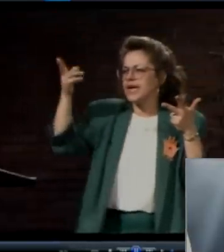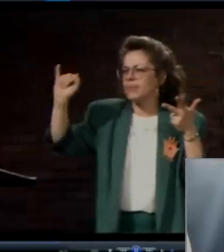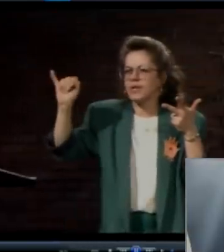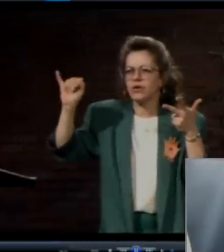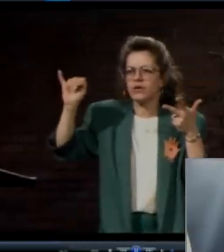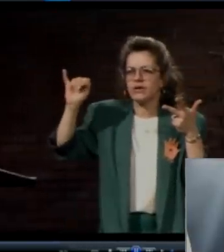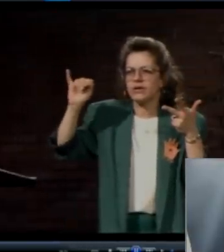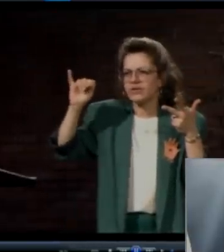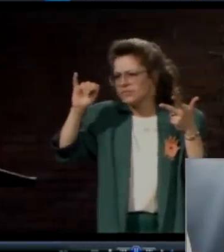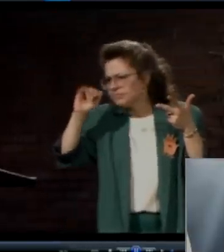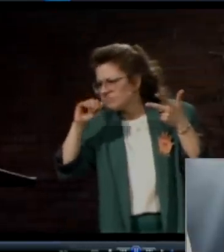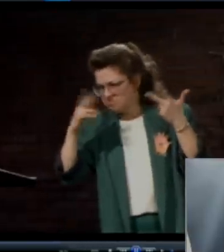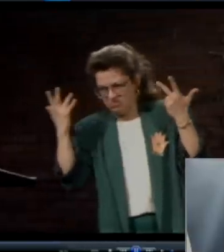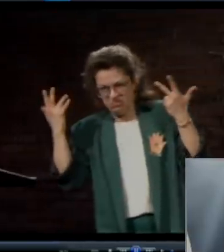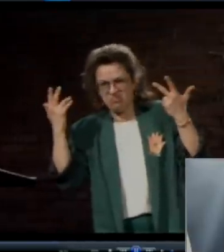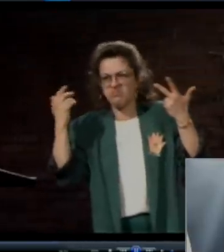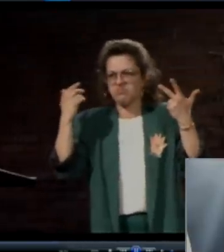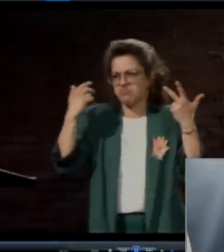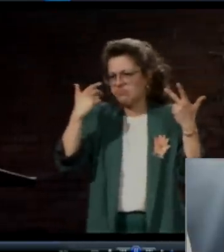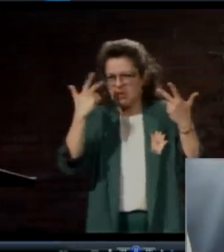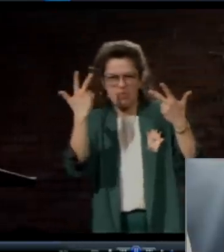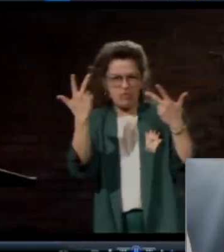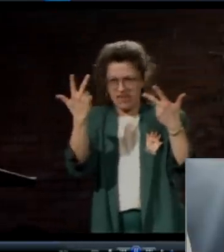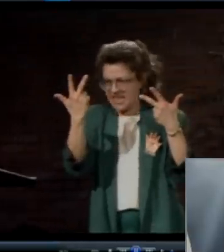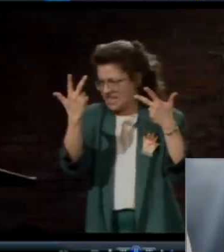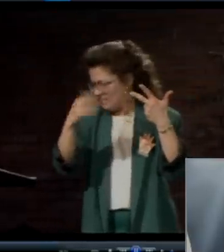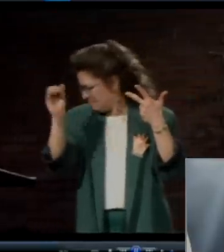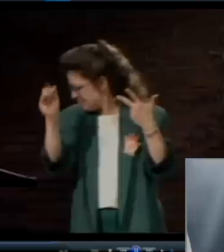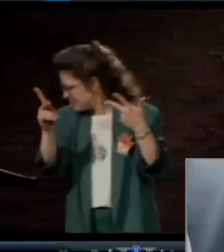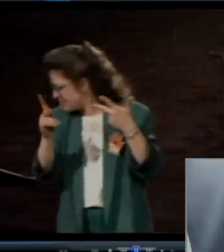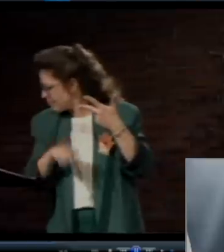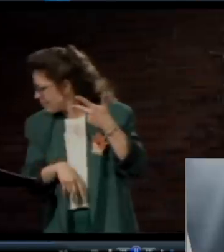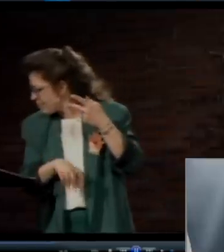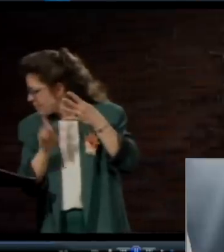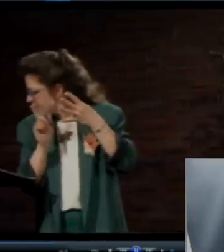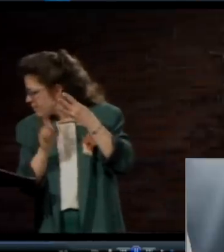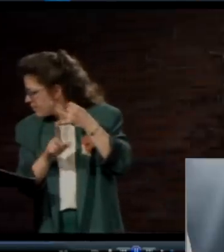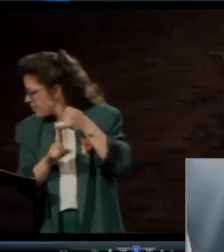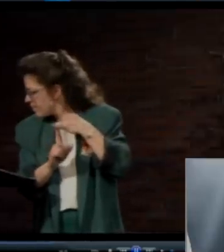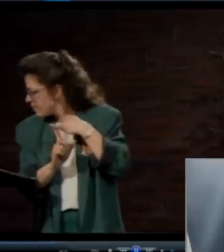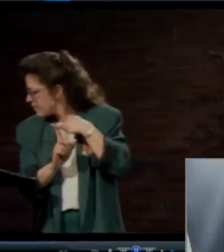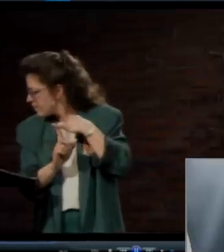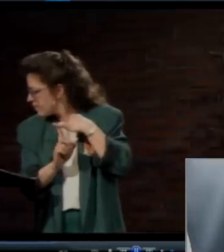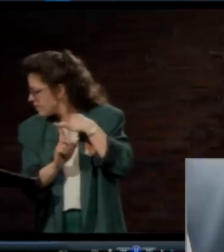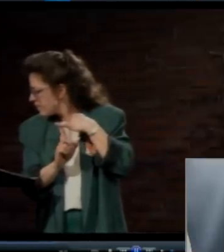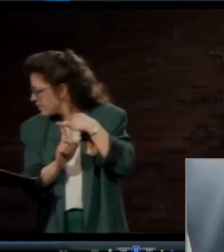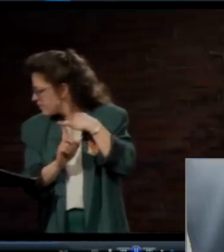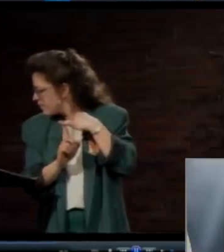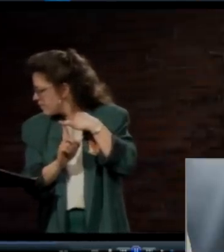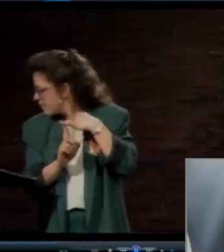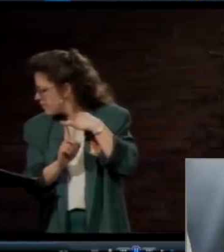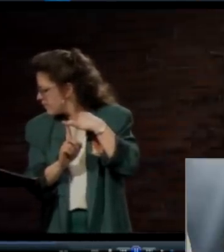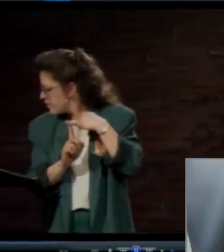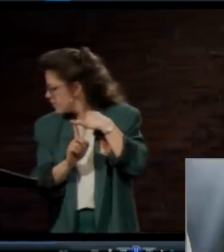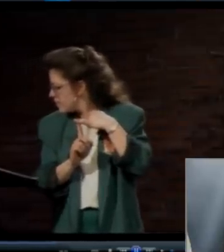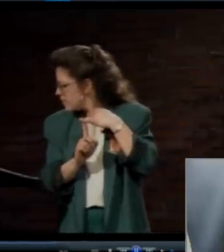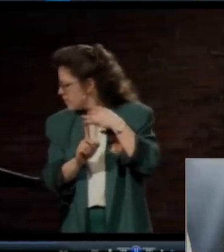okay? What about the third answer? What about hearing impaired? Round 3? 3 of you think it's hearing